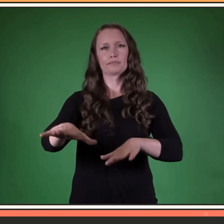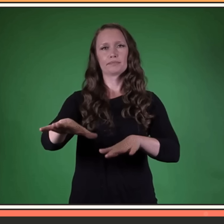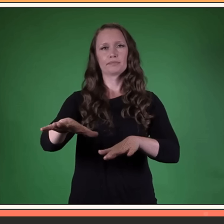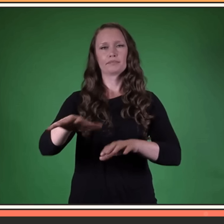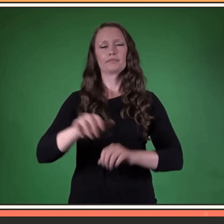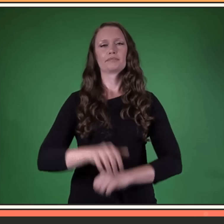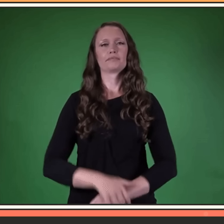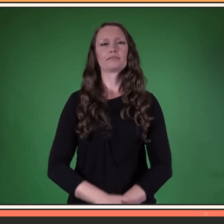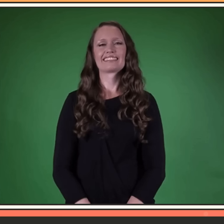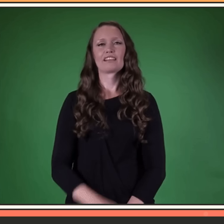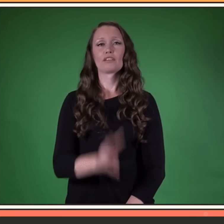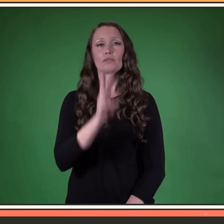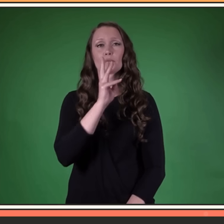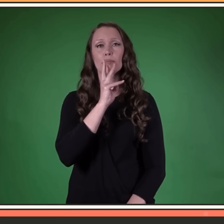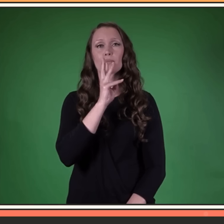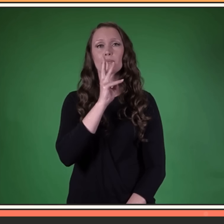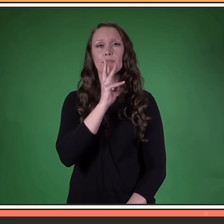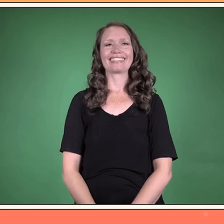Ocean.